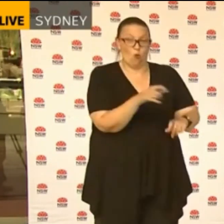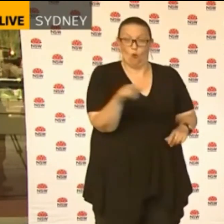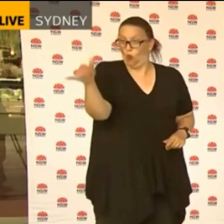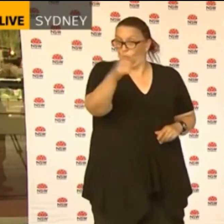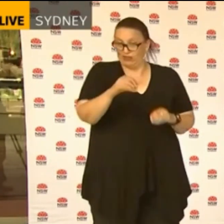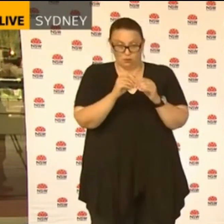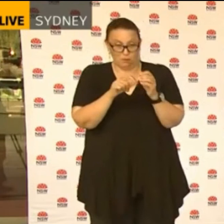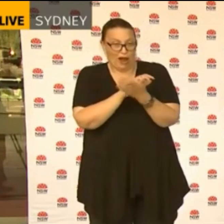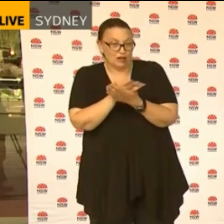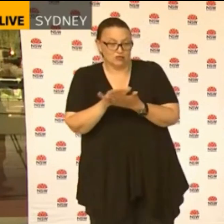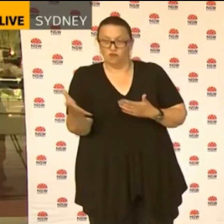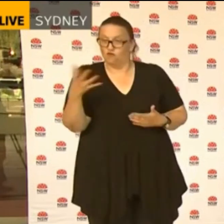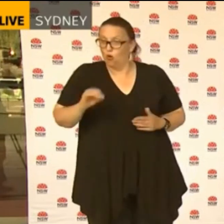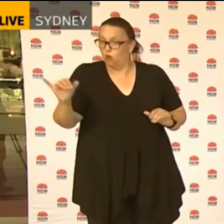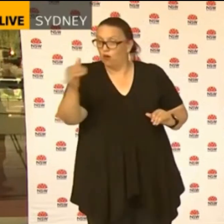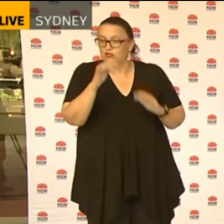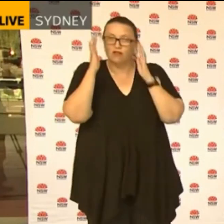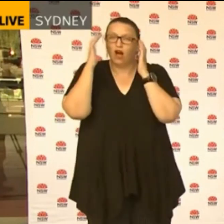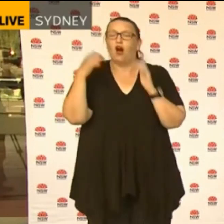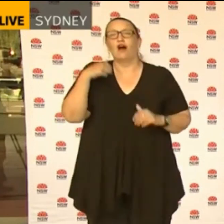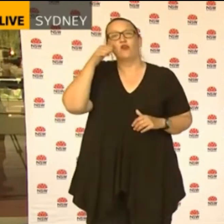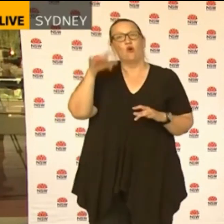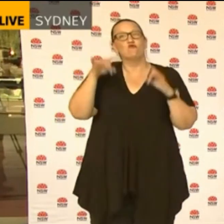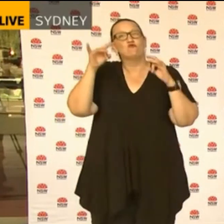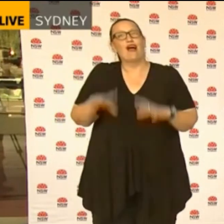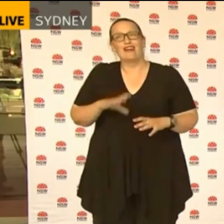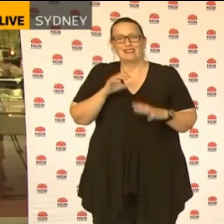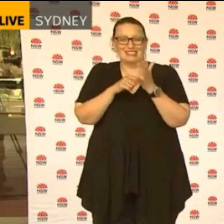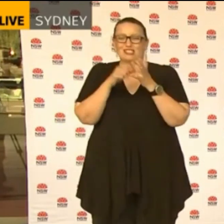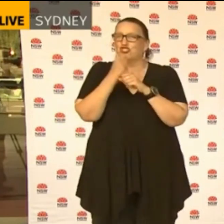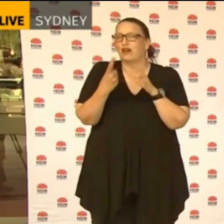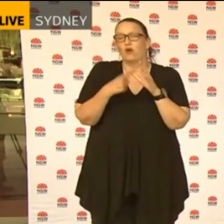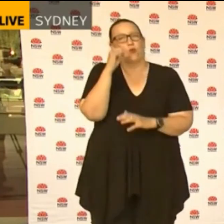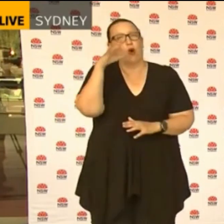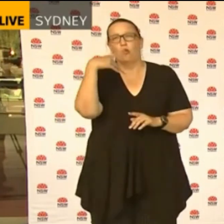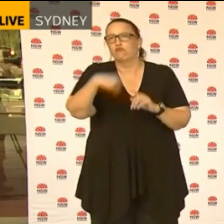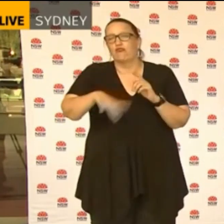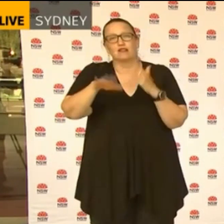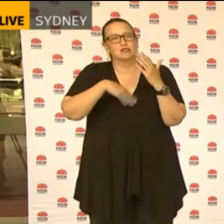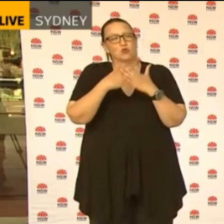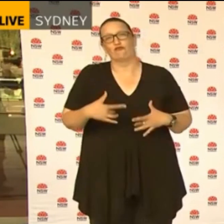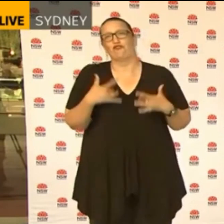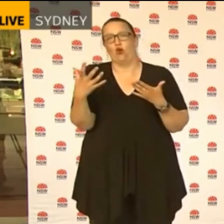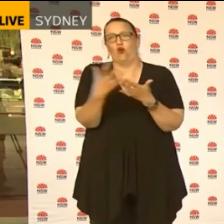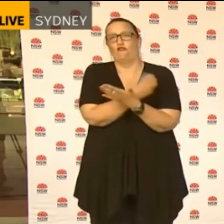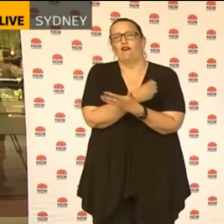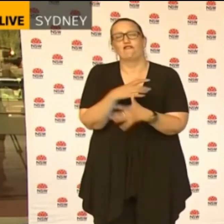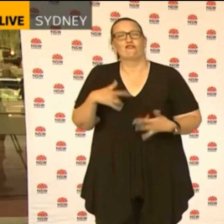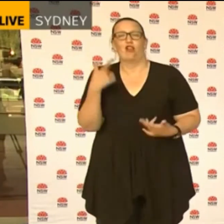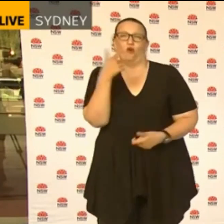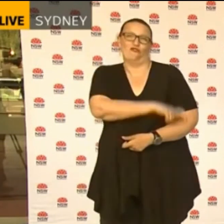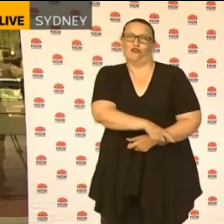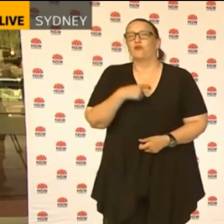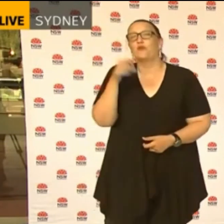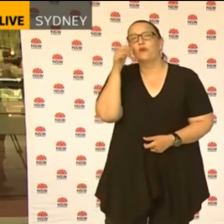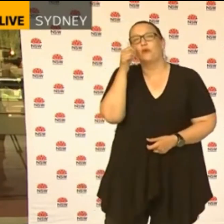vaccines or any systems that would be unsafe. And I think the community can have confidence